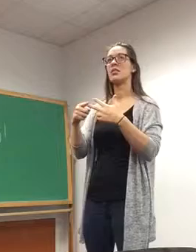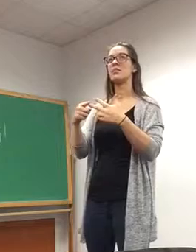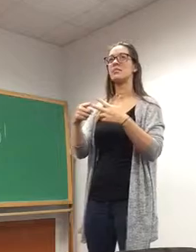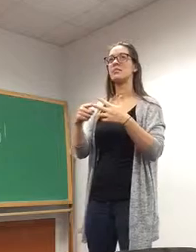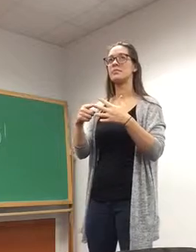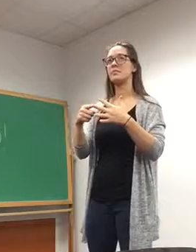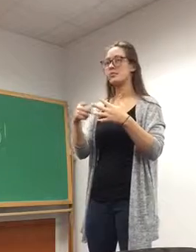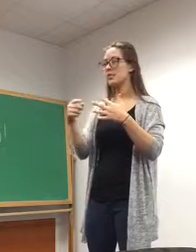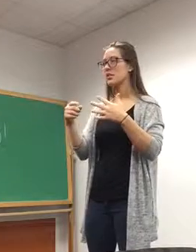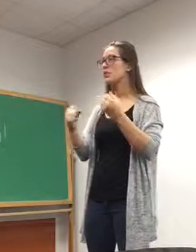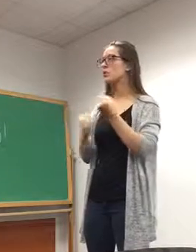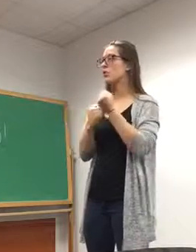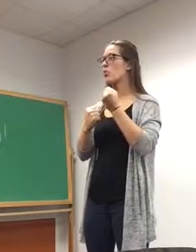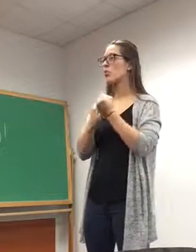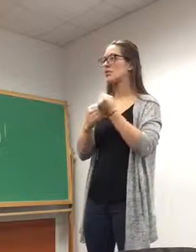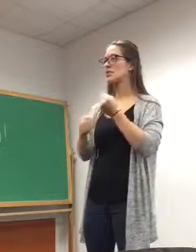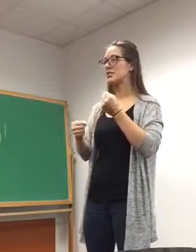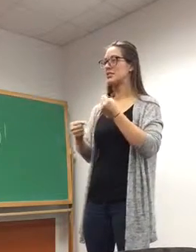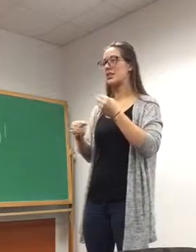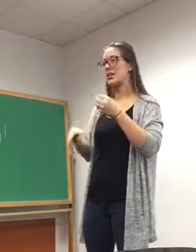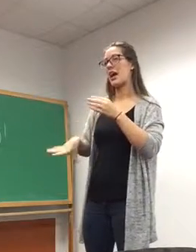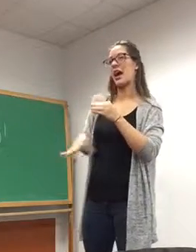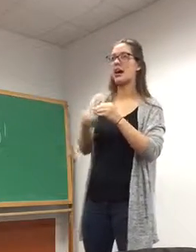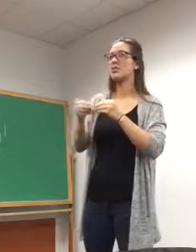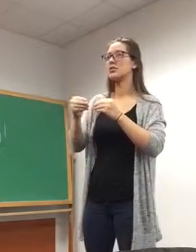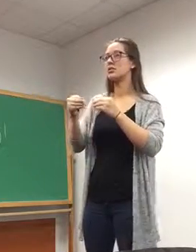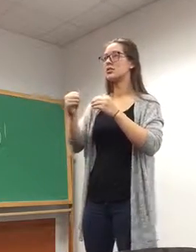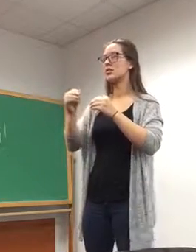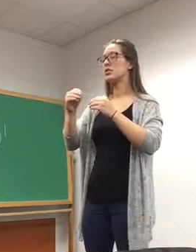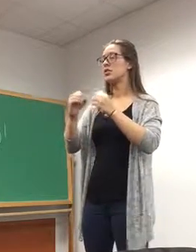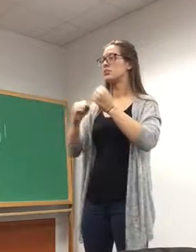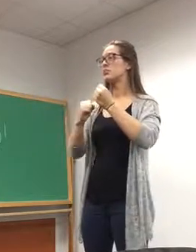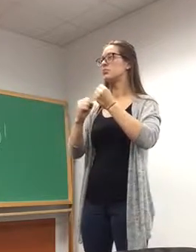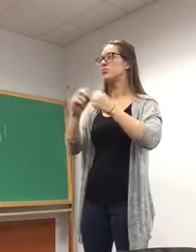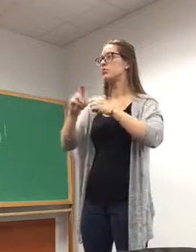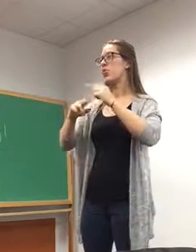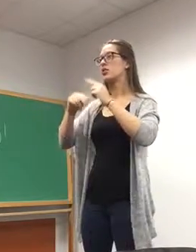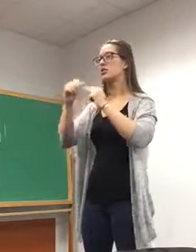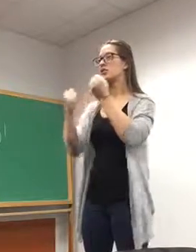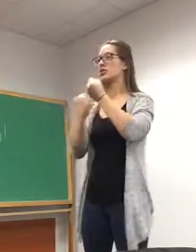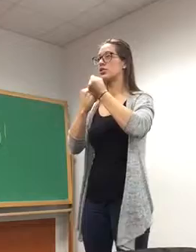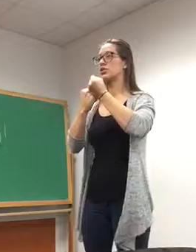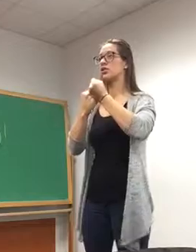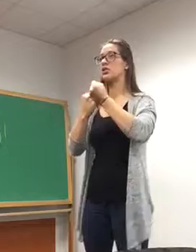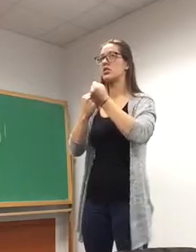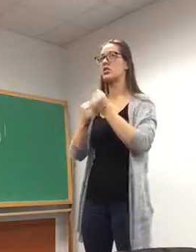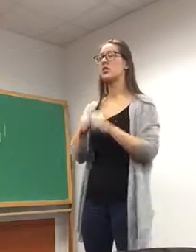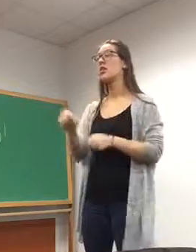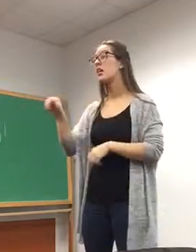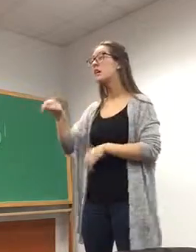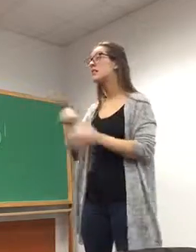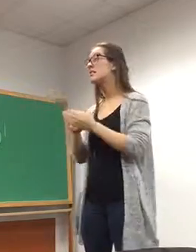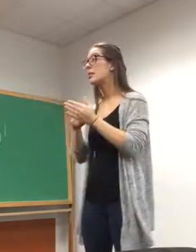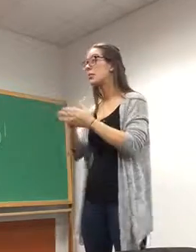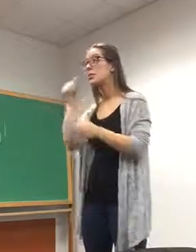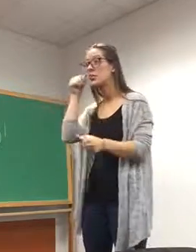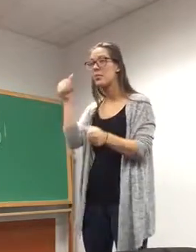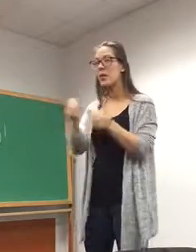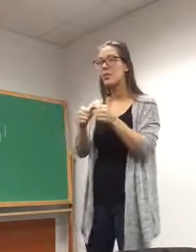And supports, it adds structure to the body. It supports. Remember the example we gave in class the other day. Those of you that have been camping before, right? We had